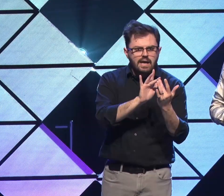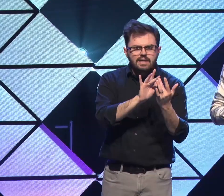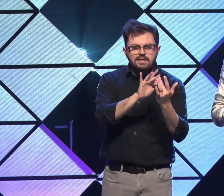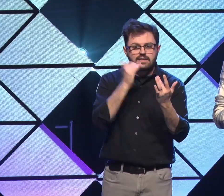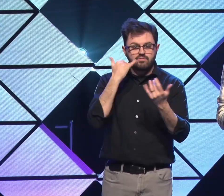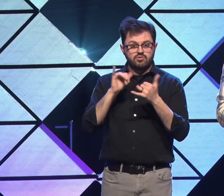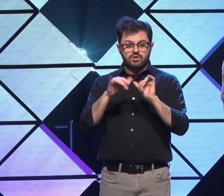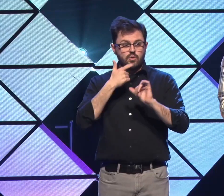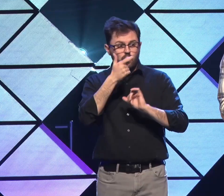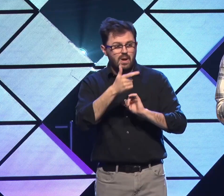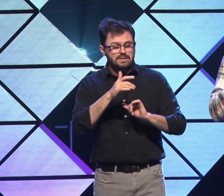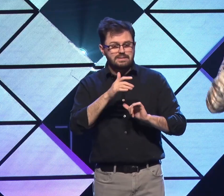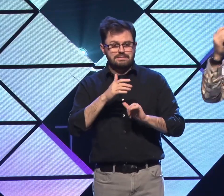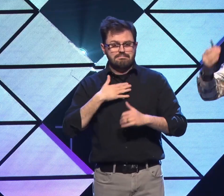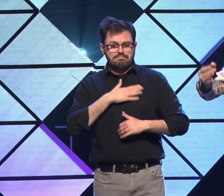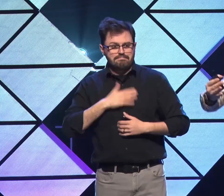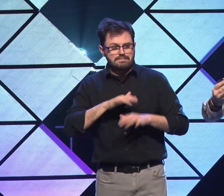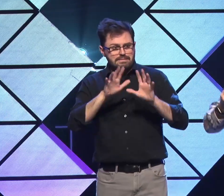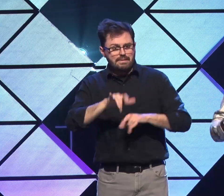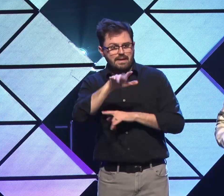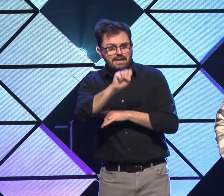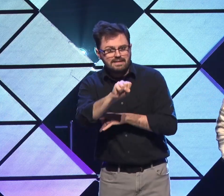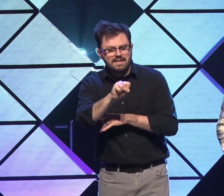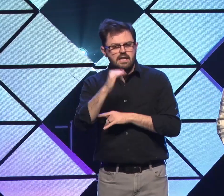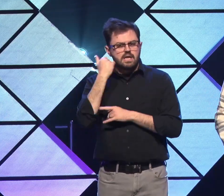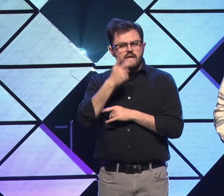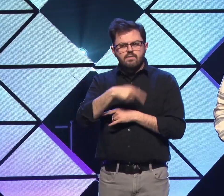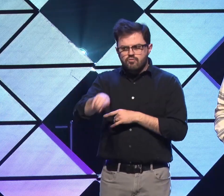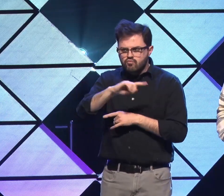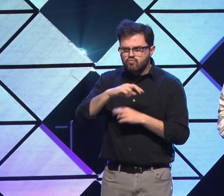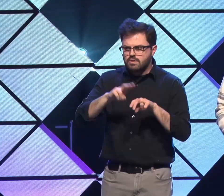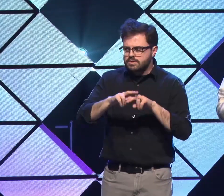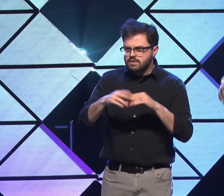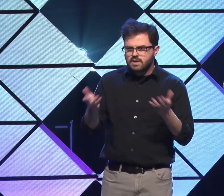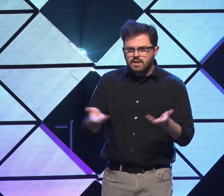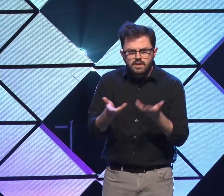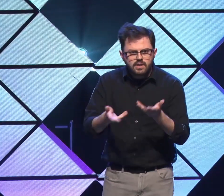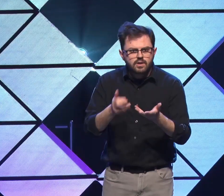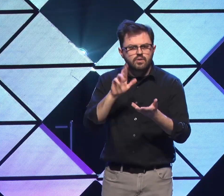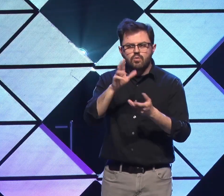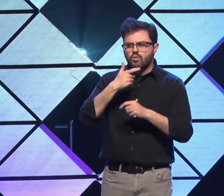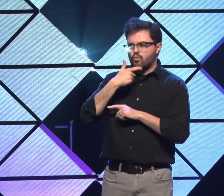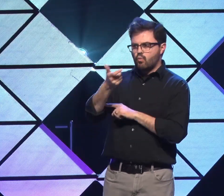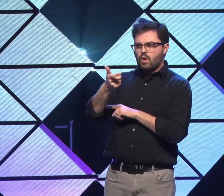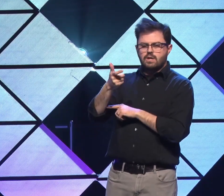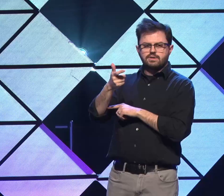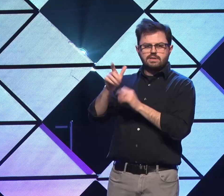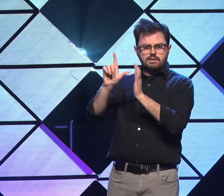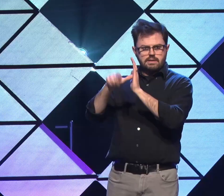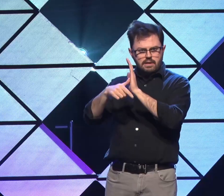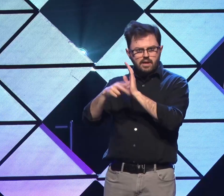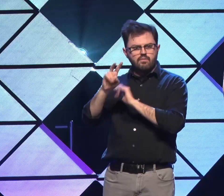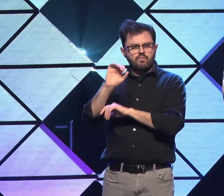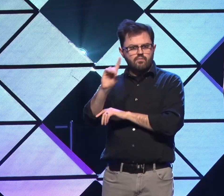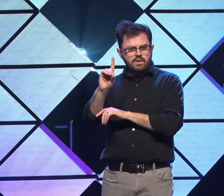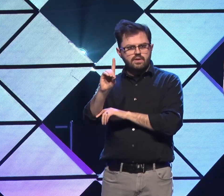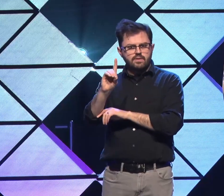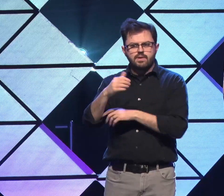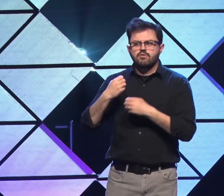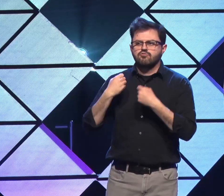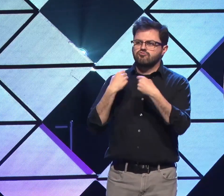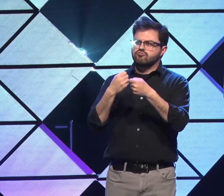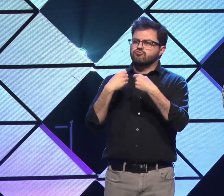type yes in the chat. Every person who's sitting in here, every person who's on demand, driving the speed limit right now because you heard